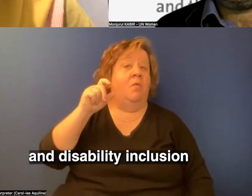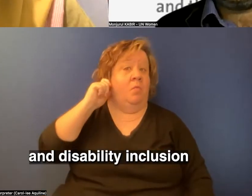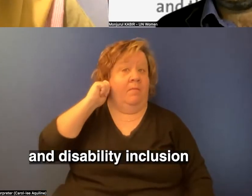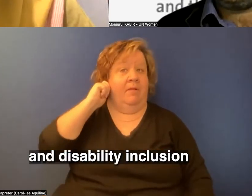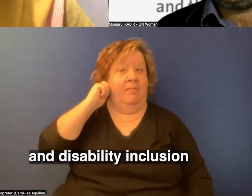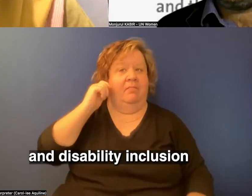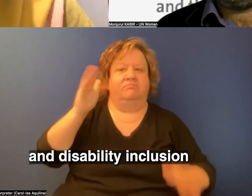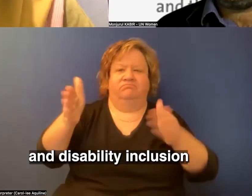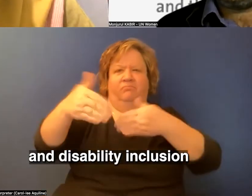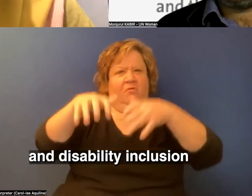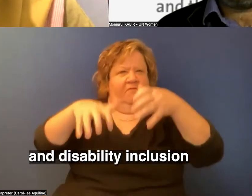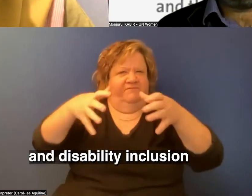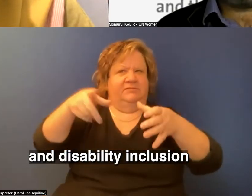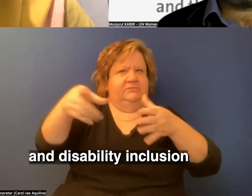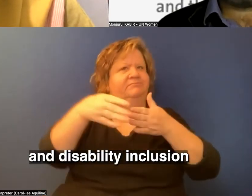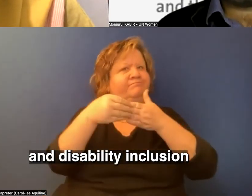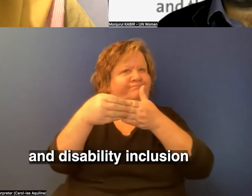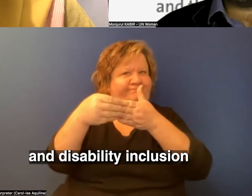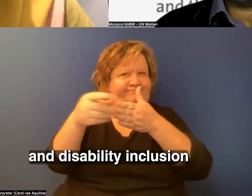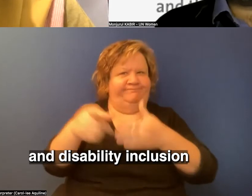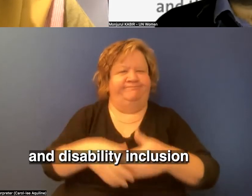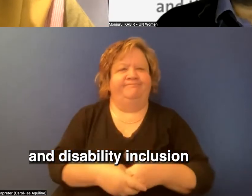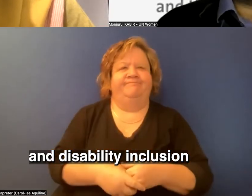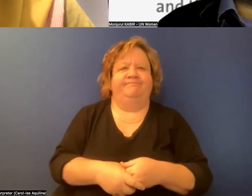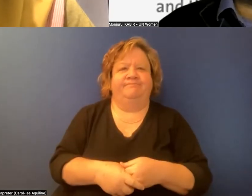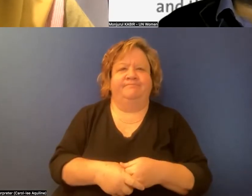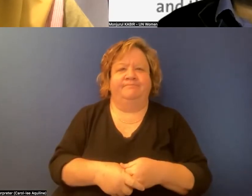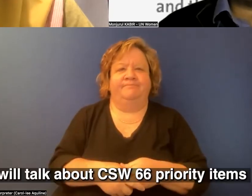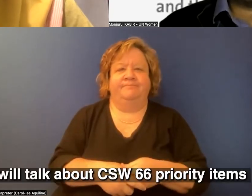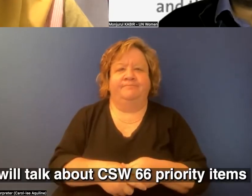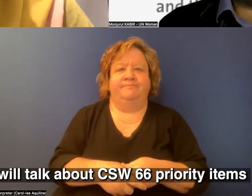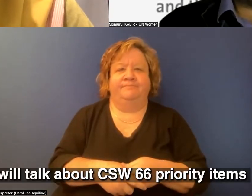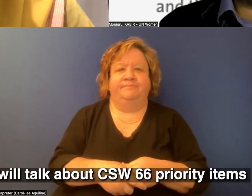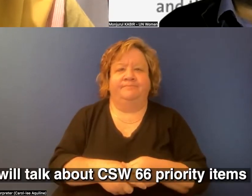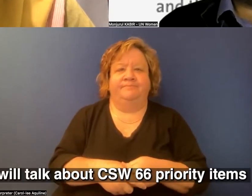and disability inclusions. Manjura will talk about